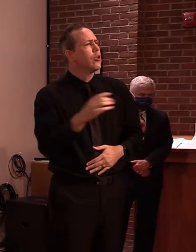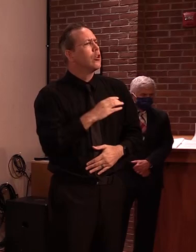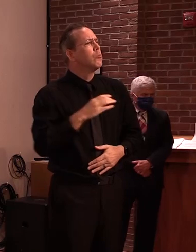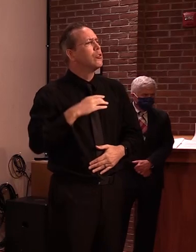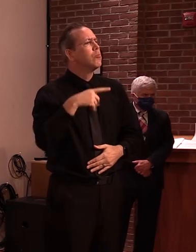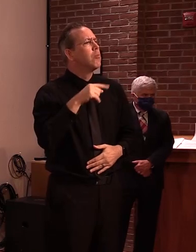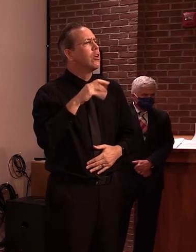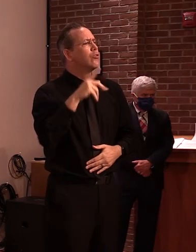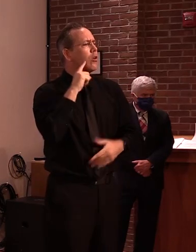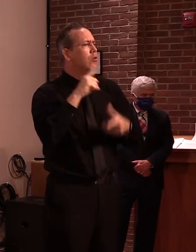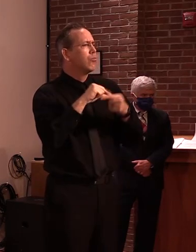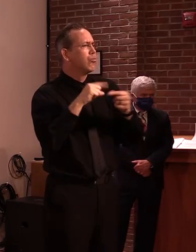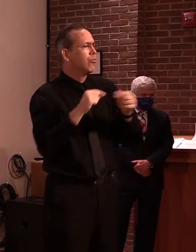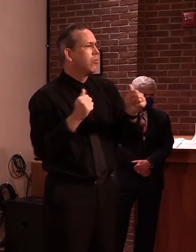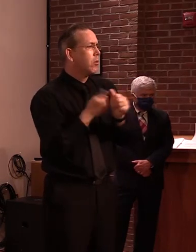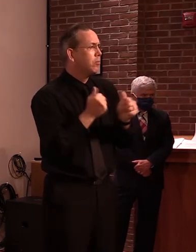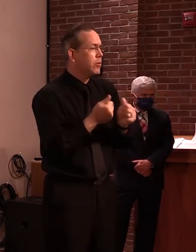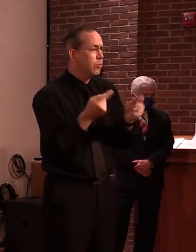latest data.